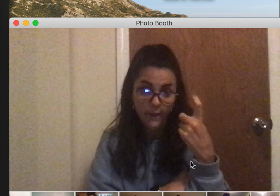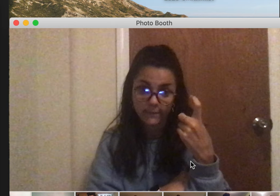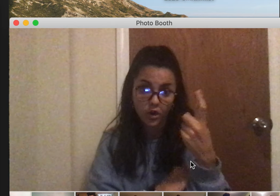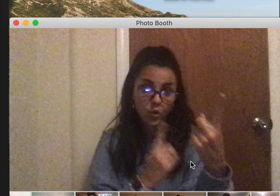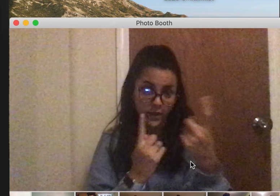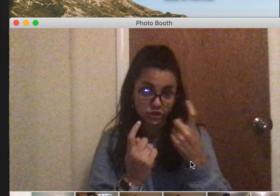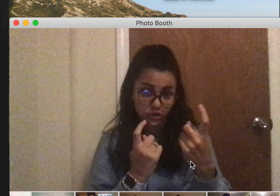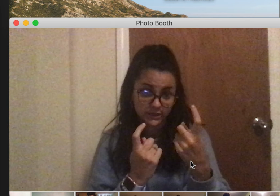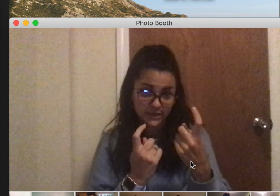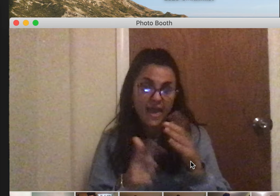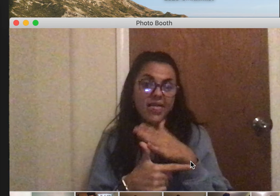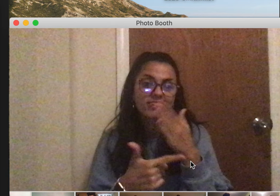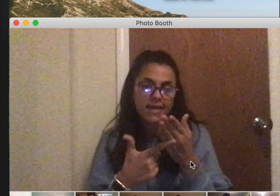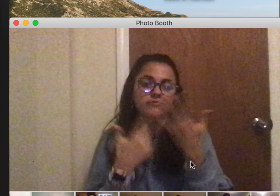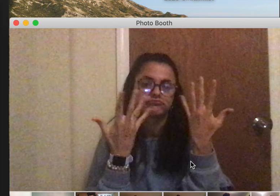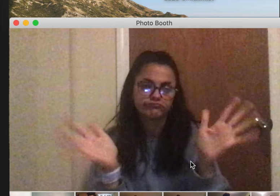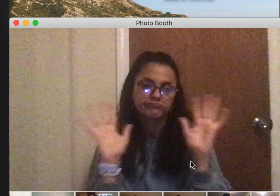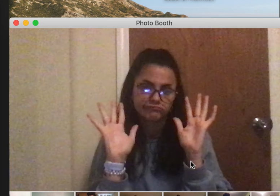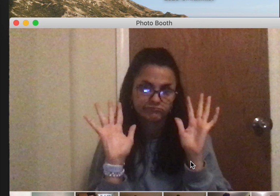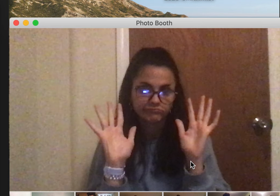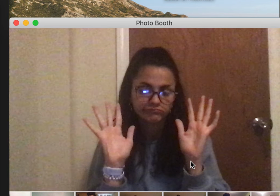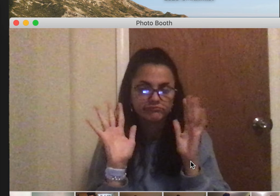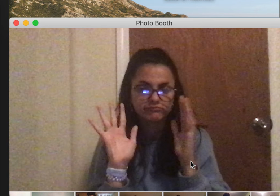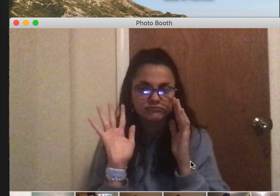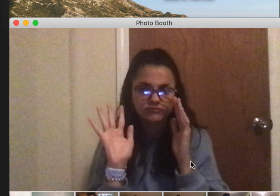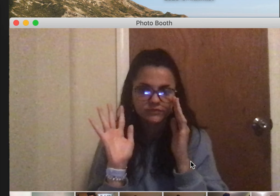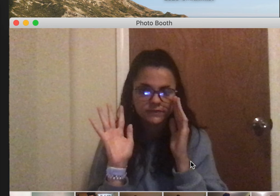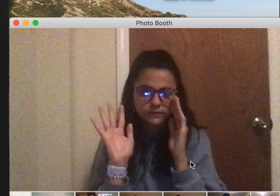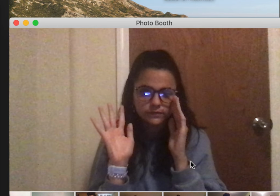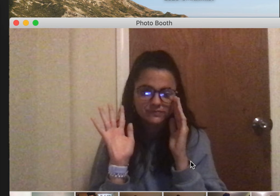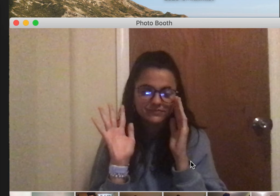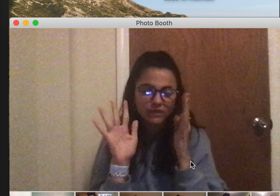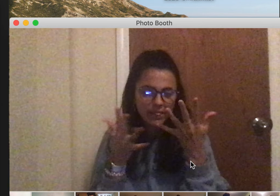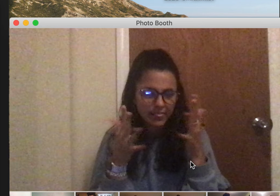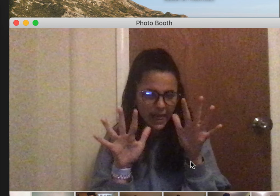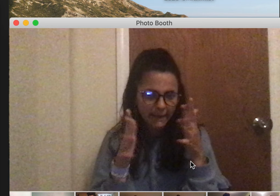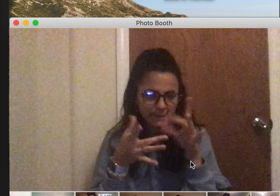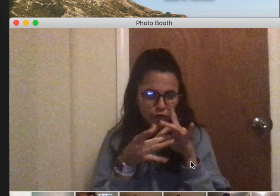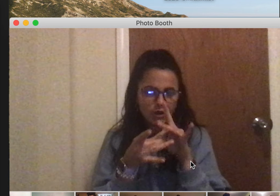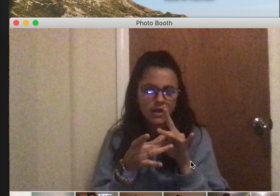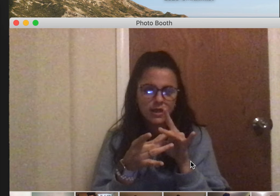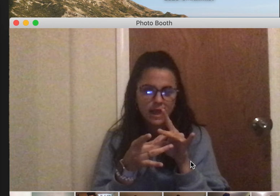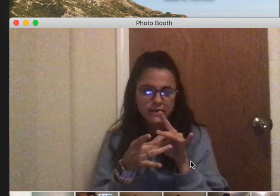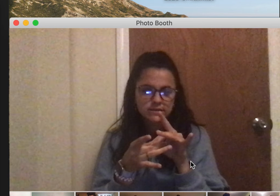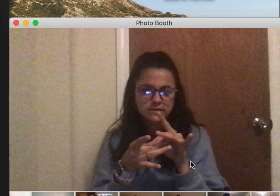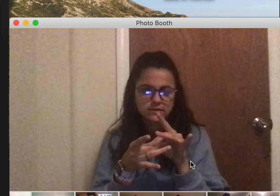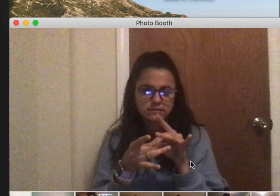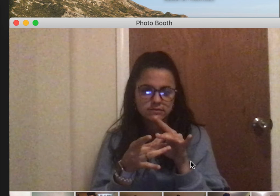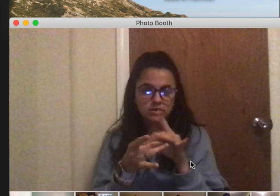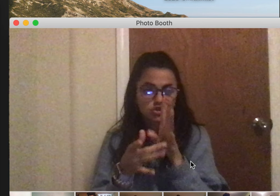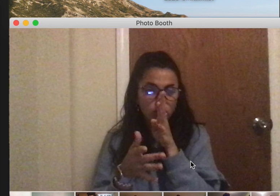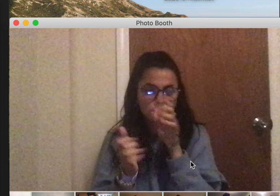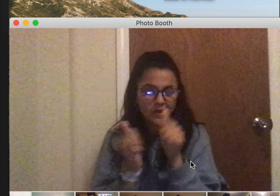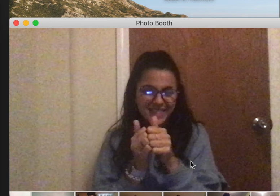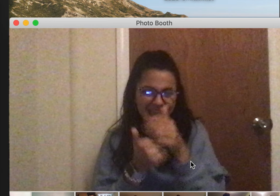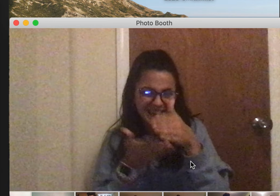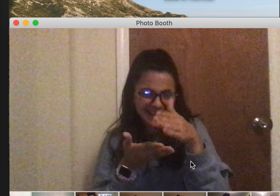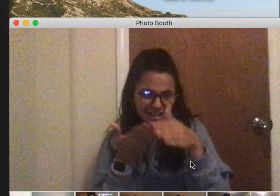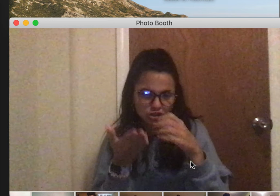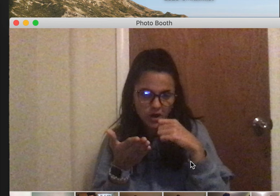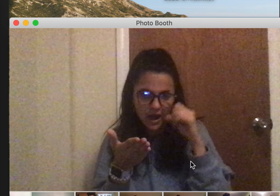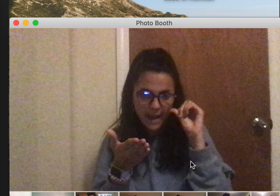guys. And this is kind of relates to, I talked about this in the end of yesterday's lesson using powers of 2. So we have